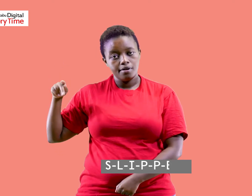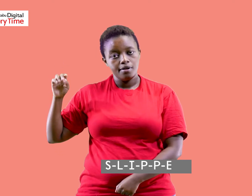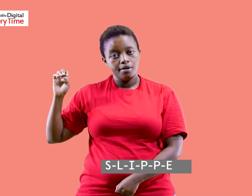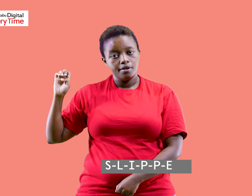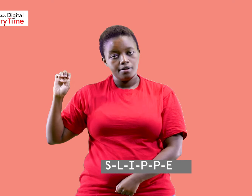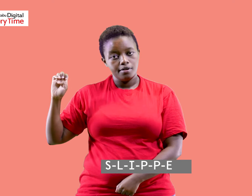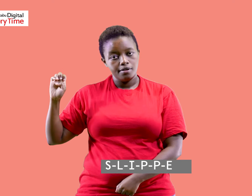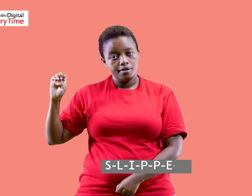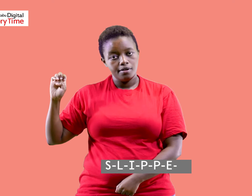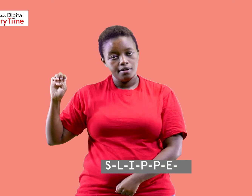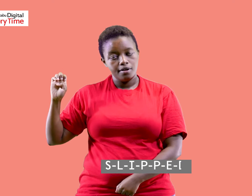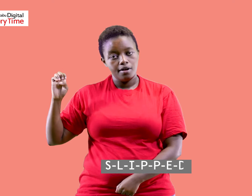E D.